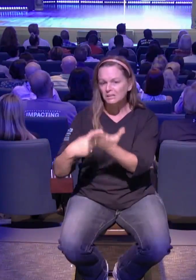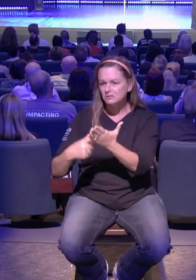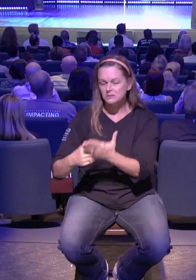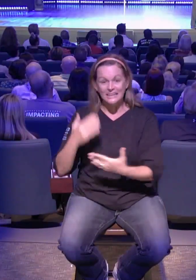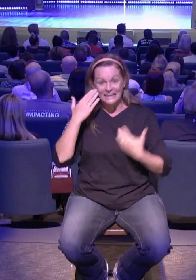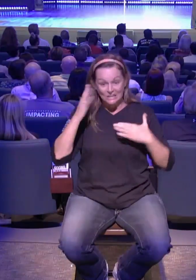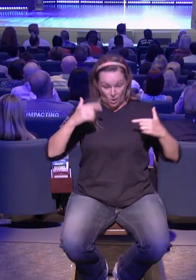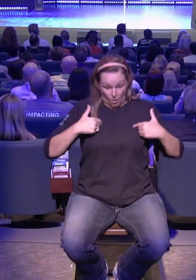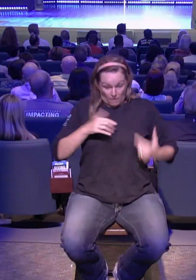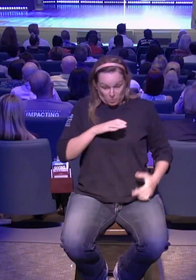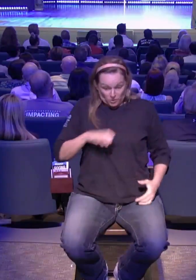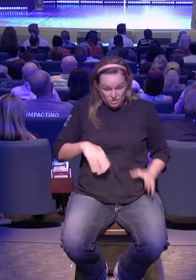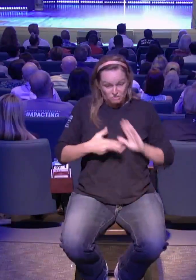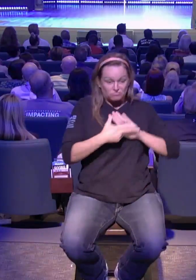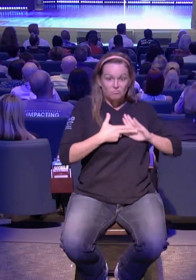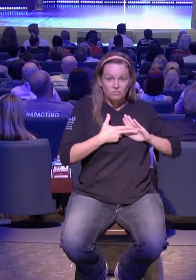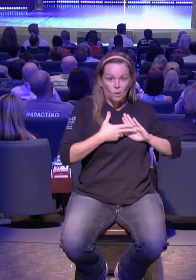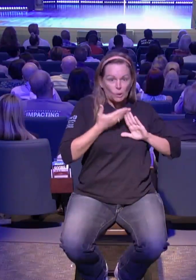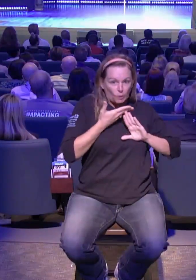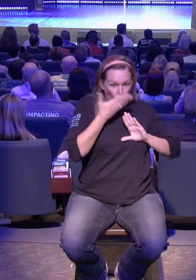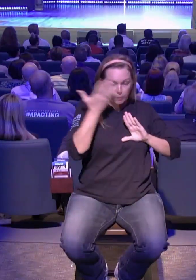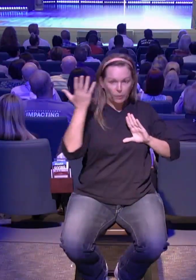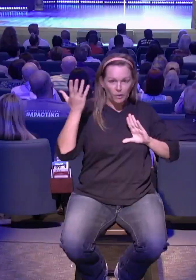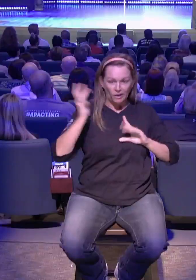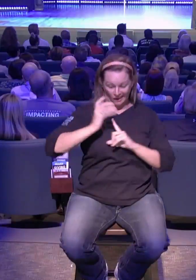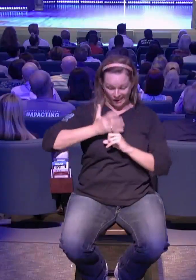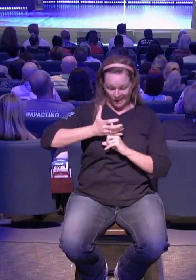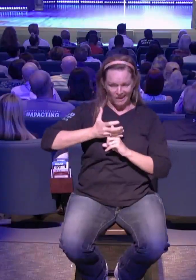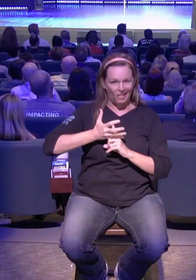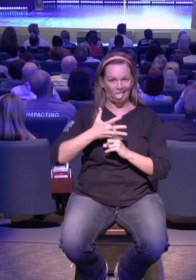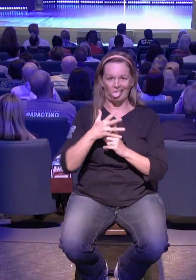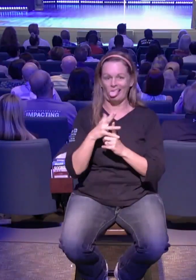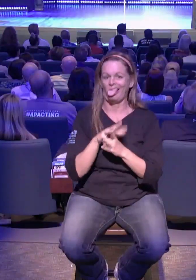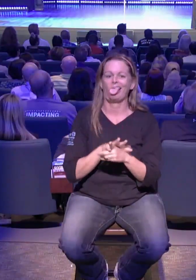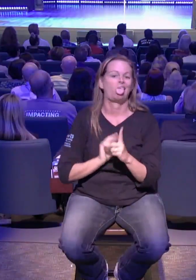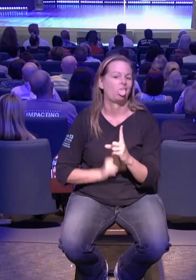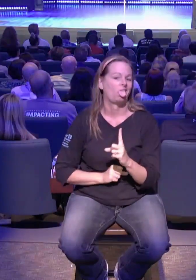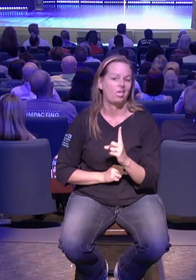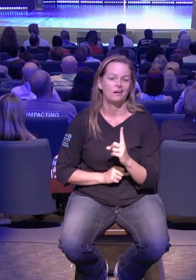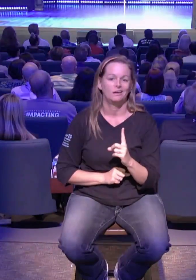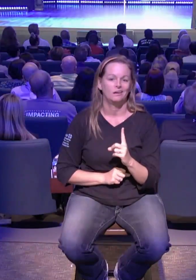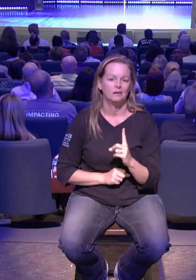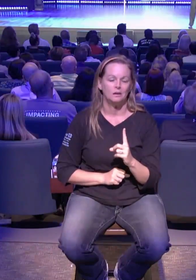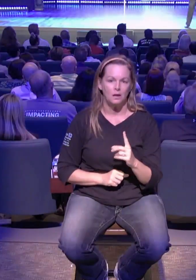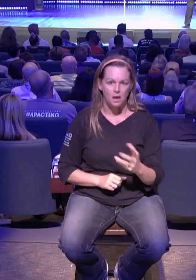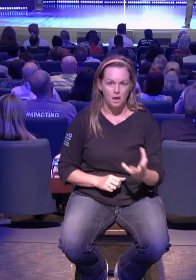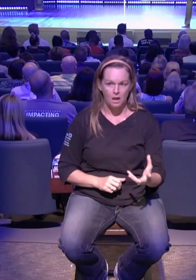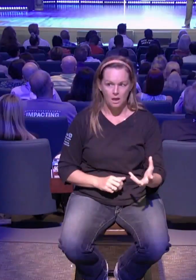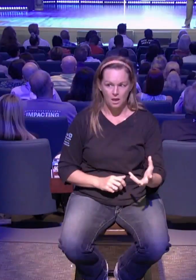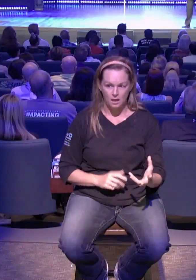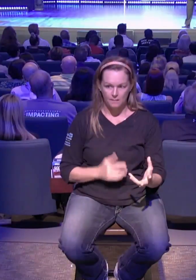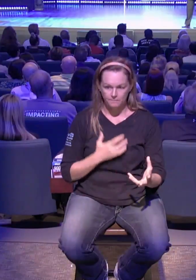tell that I'm a Christian. It rocked his world. It rocked